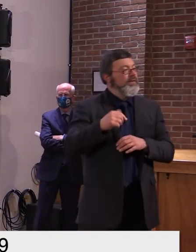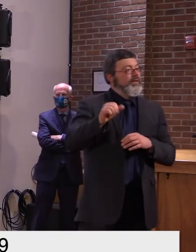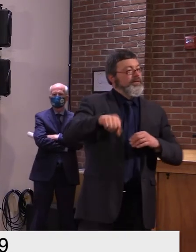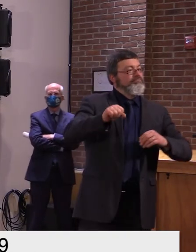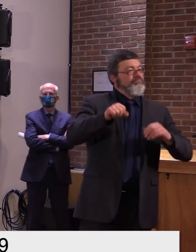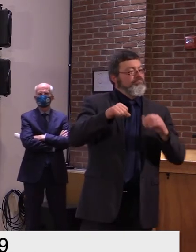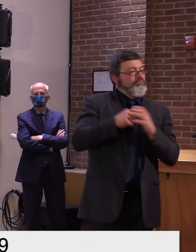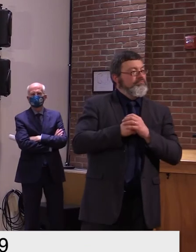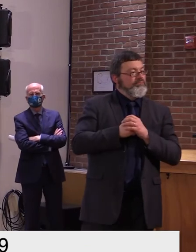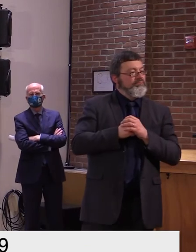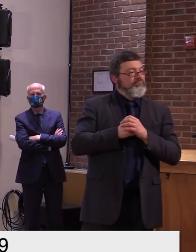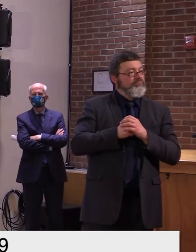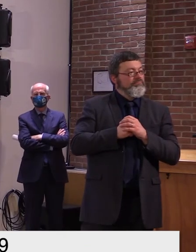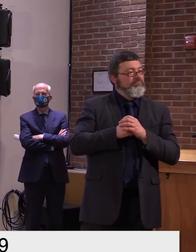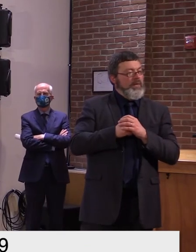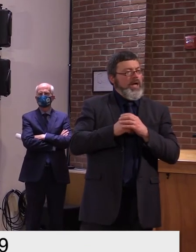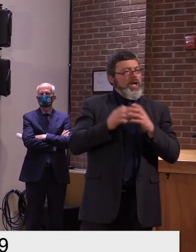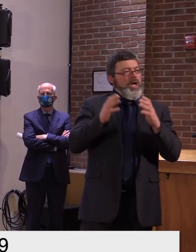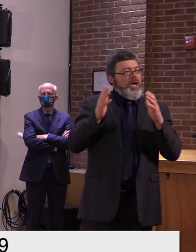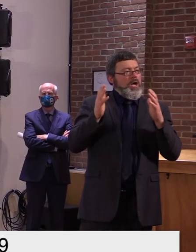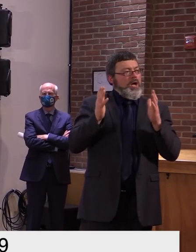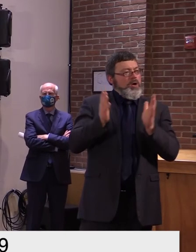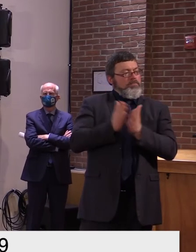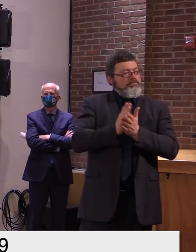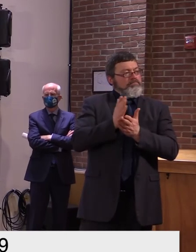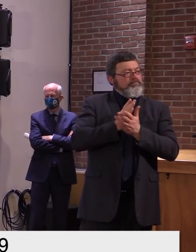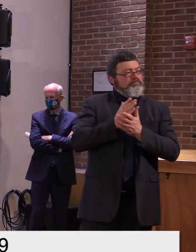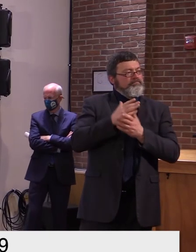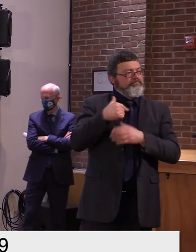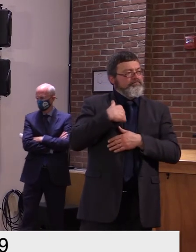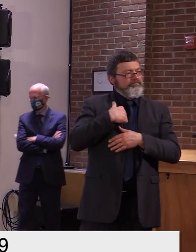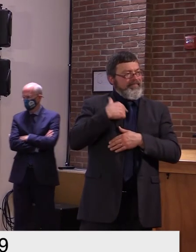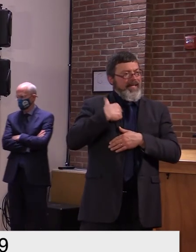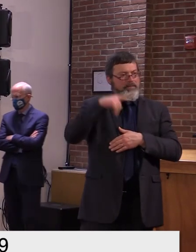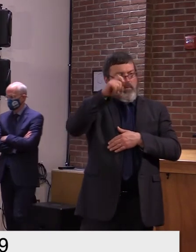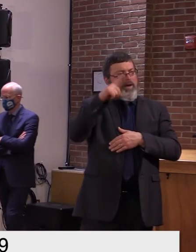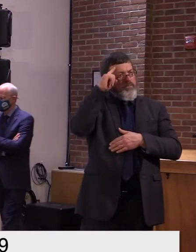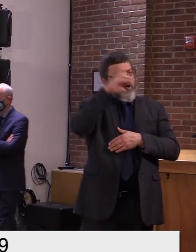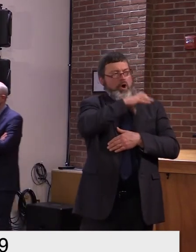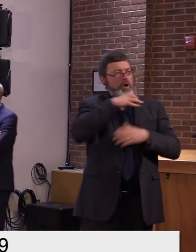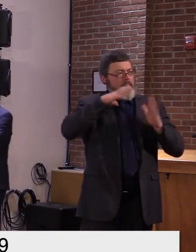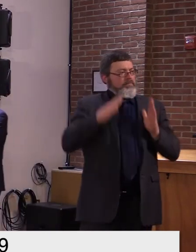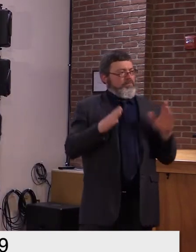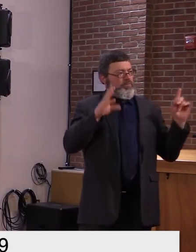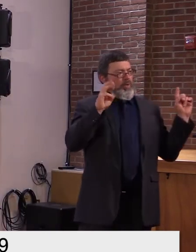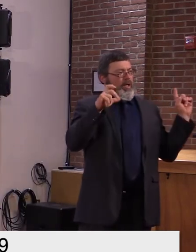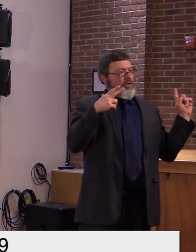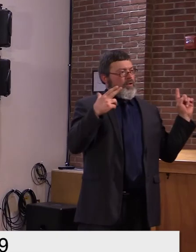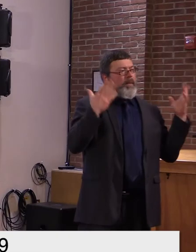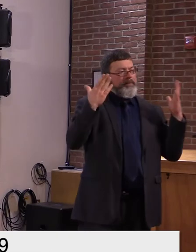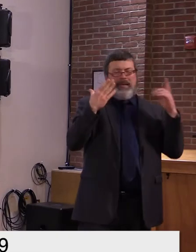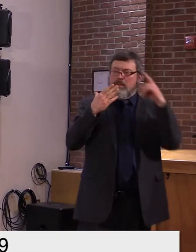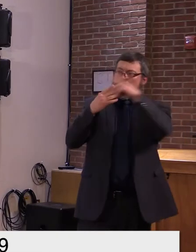Great, thank you. One for Congressman Welch and maybe one for Dr. Levine, if I may.